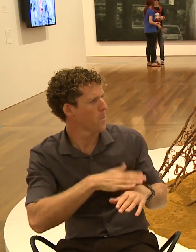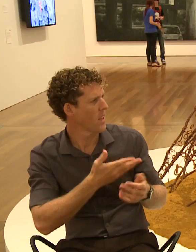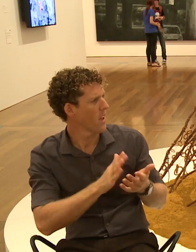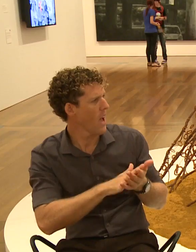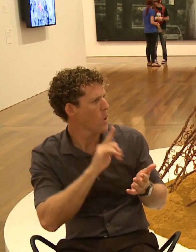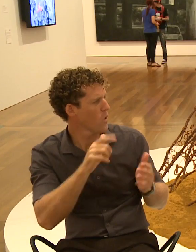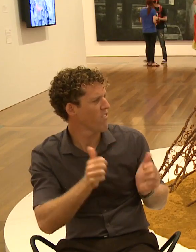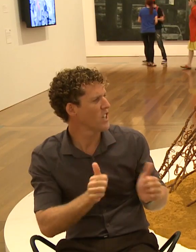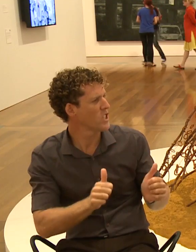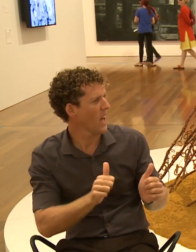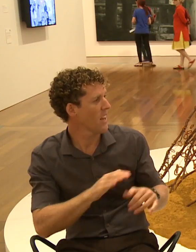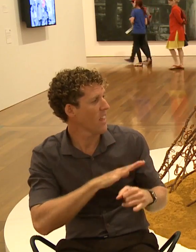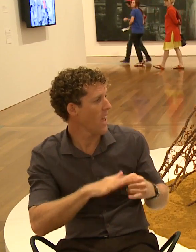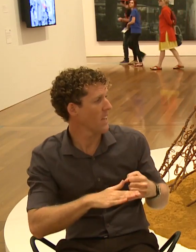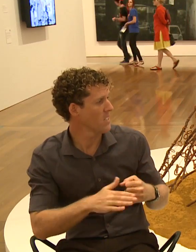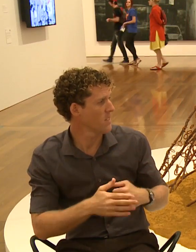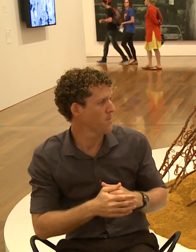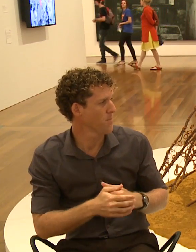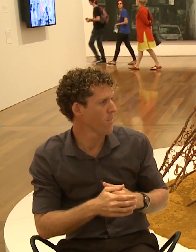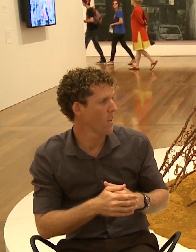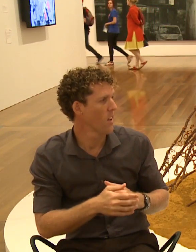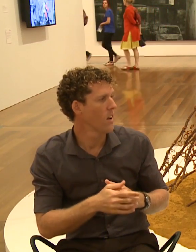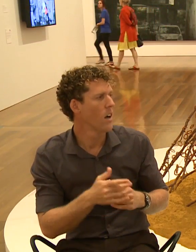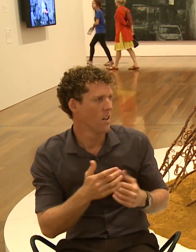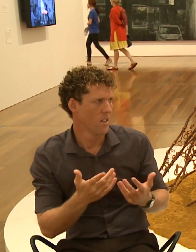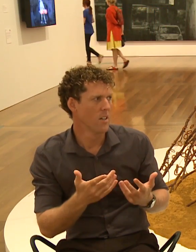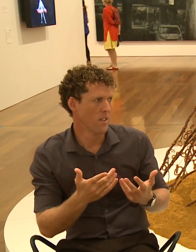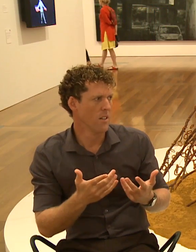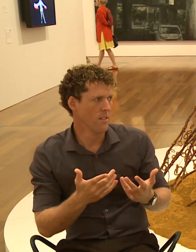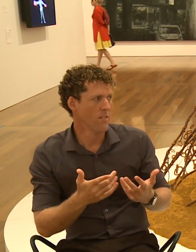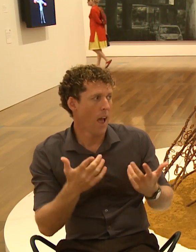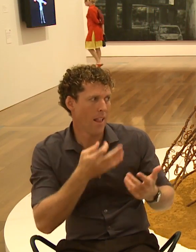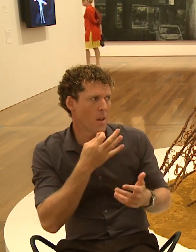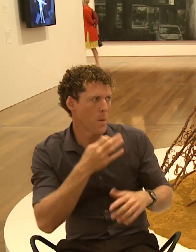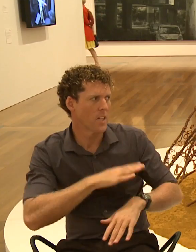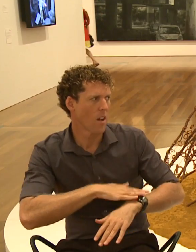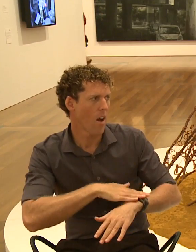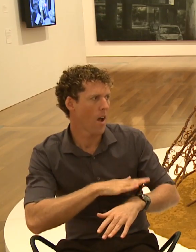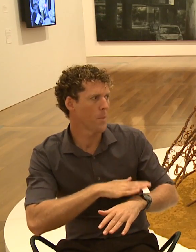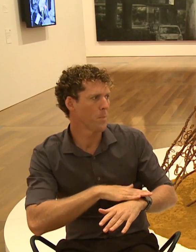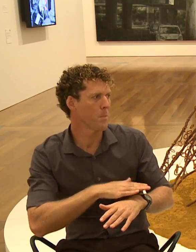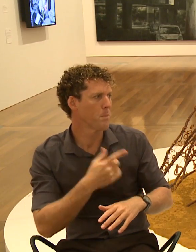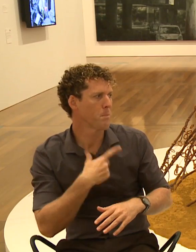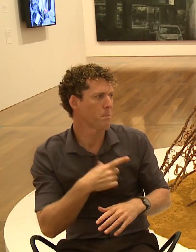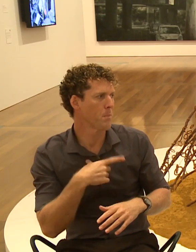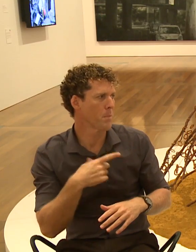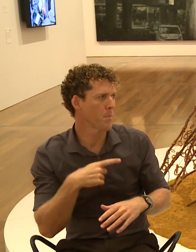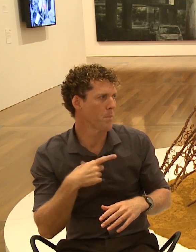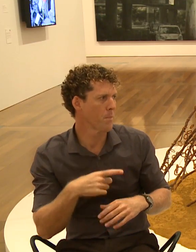going to finish that in the end. I did. It took a bit of time actually, because I thought that.